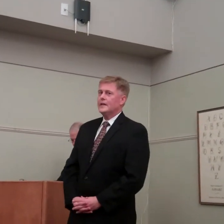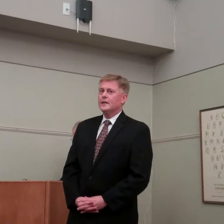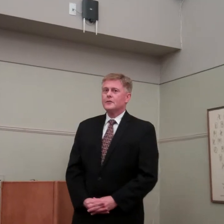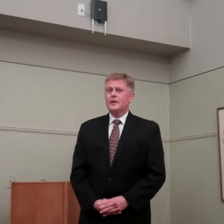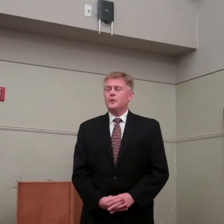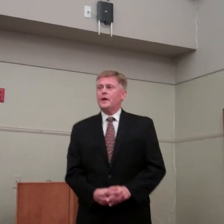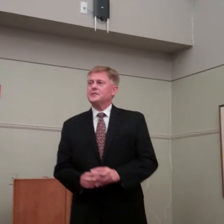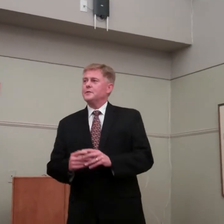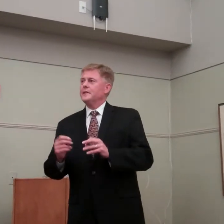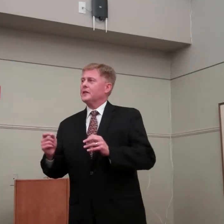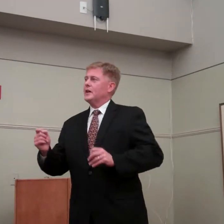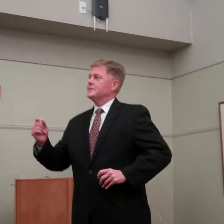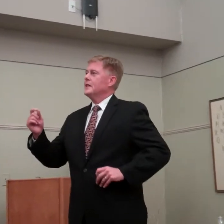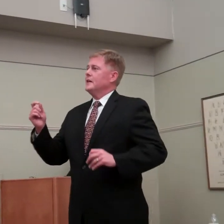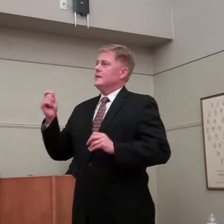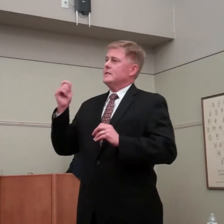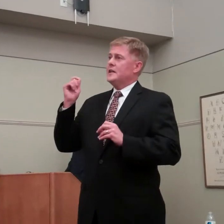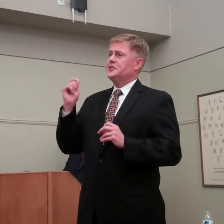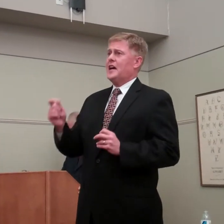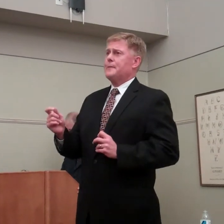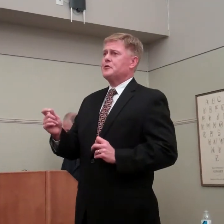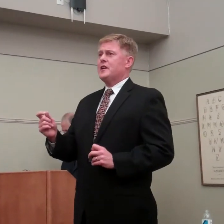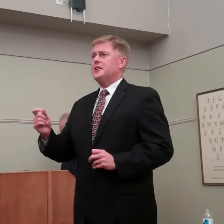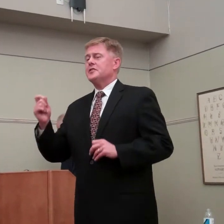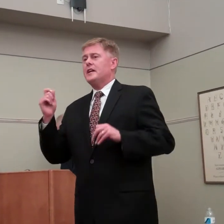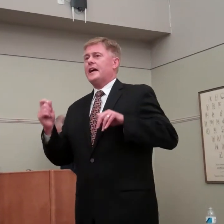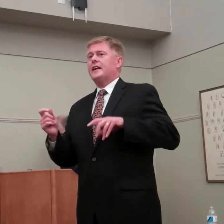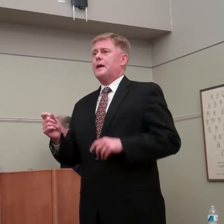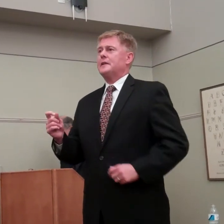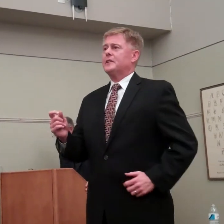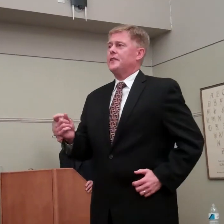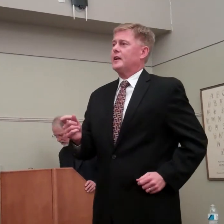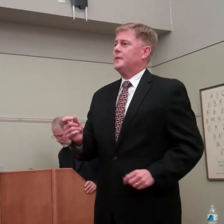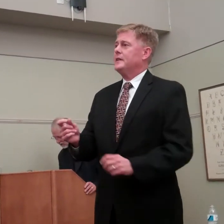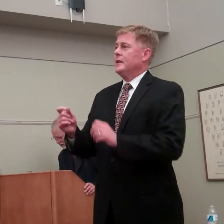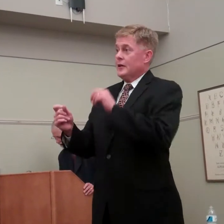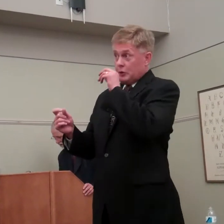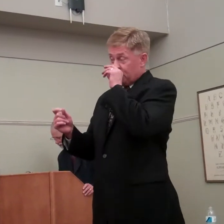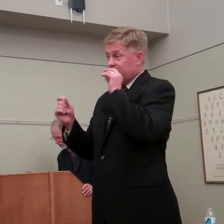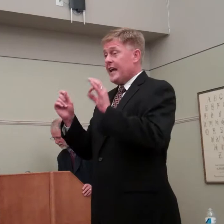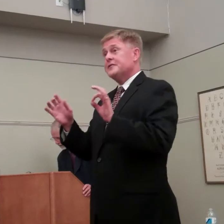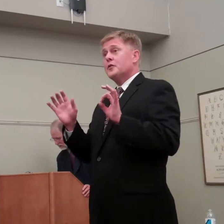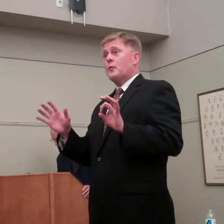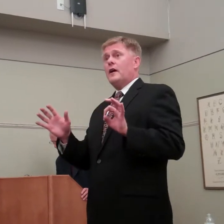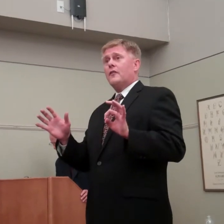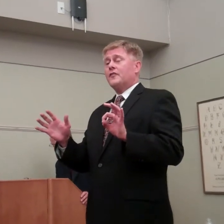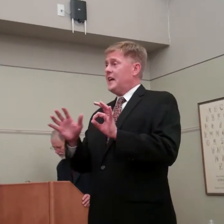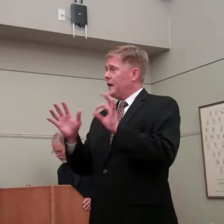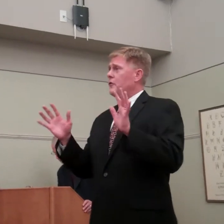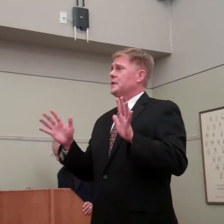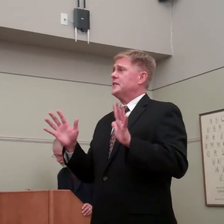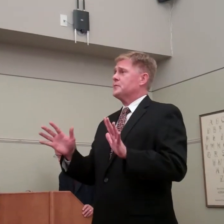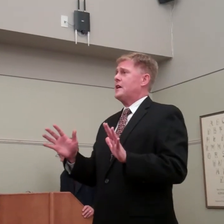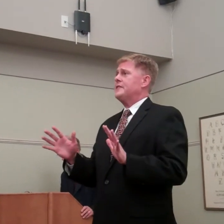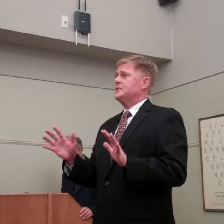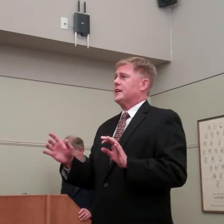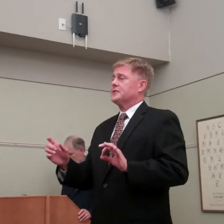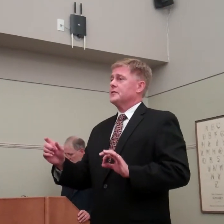Great question. Because job creation, economic development, creates the wealth not only in the private sector,